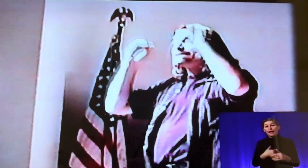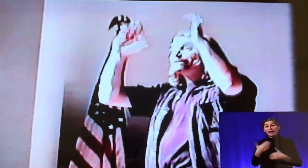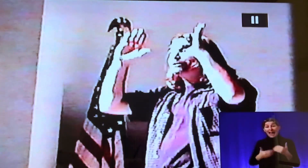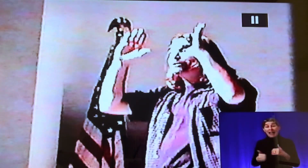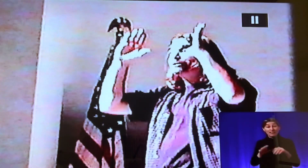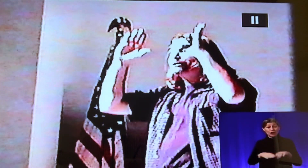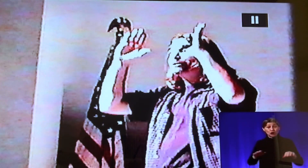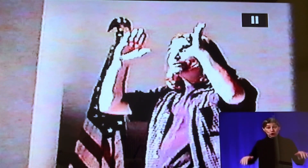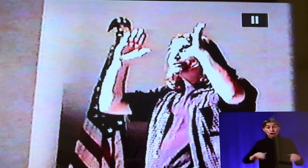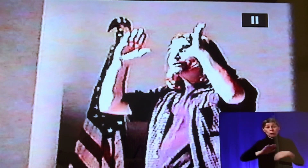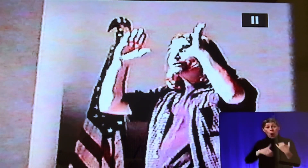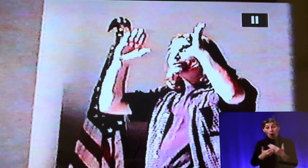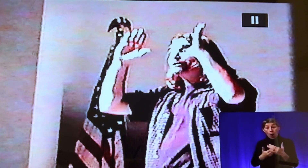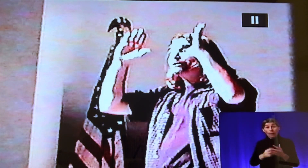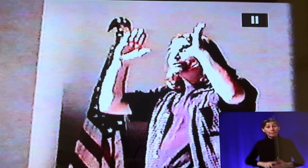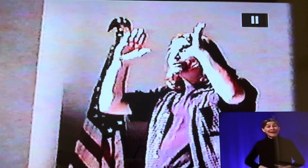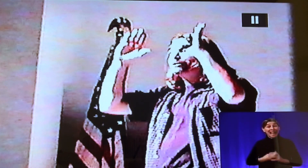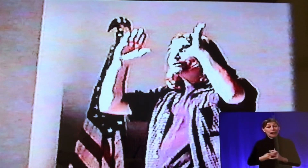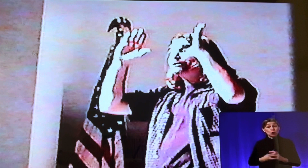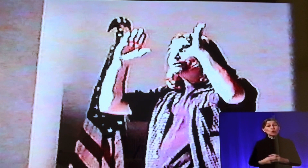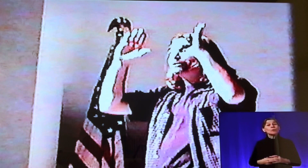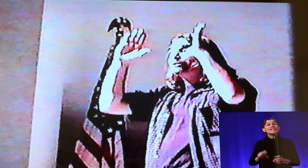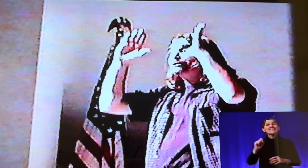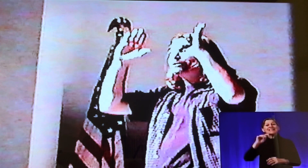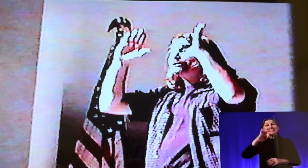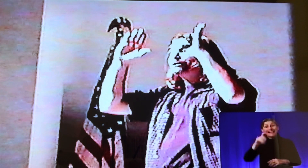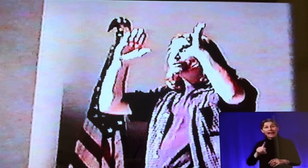all began to stick their hands up on their heads.